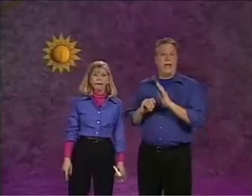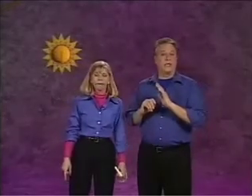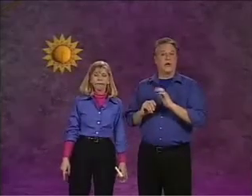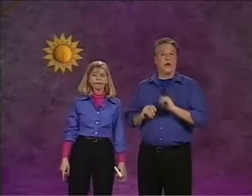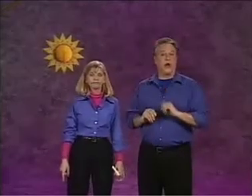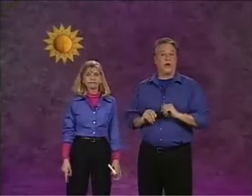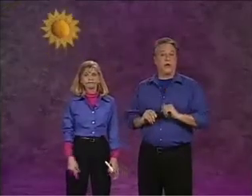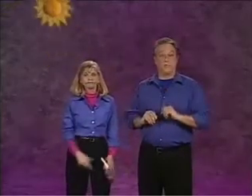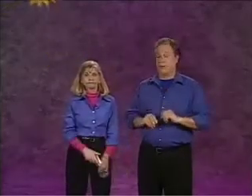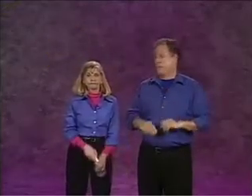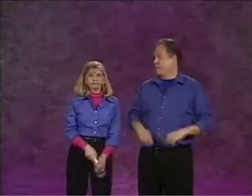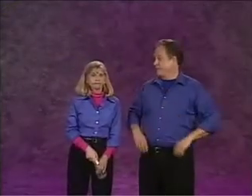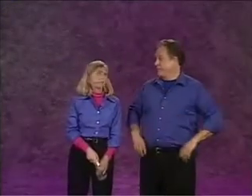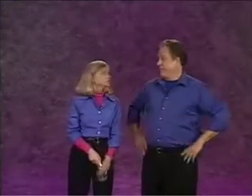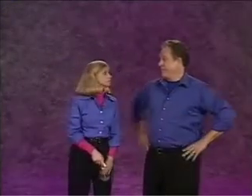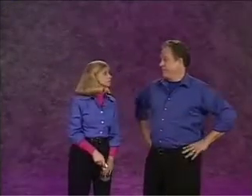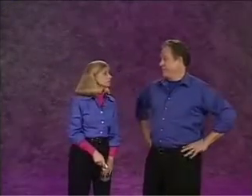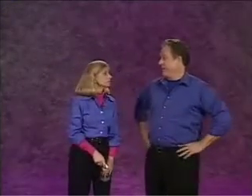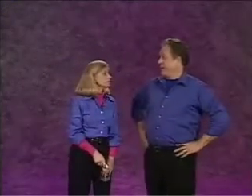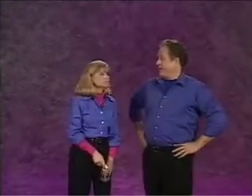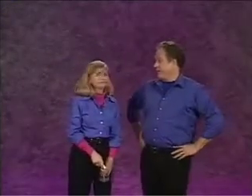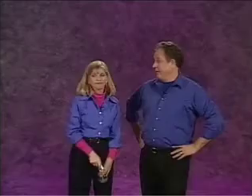And autumn. Try miming that one.